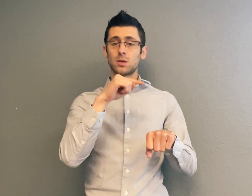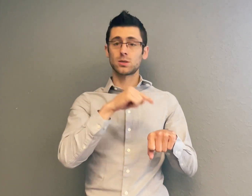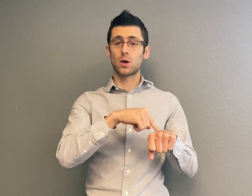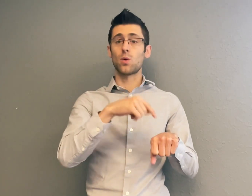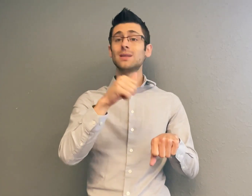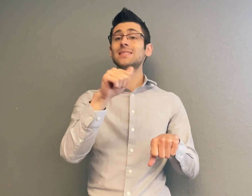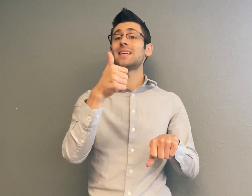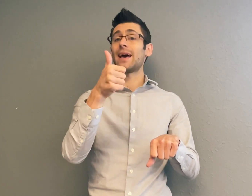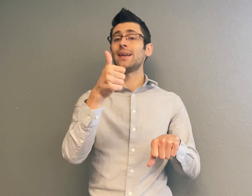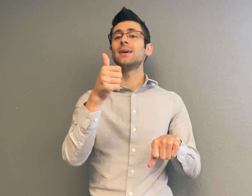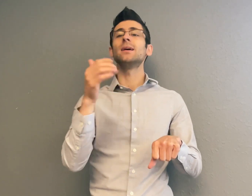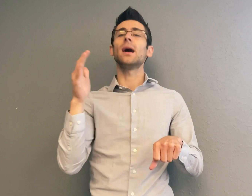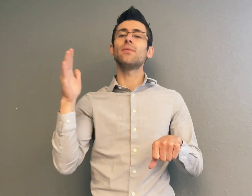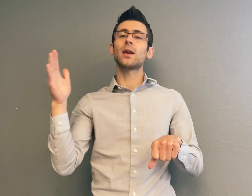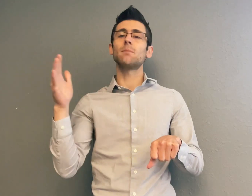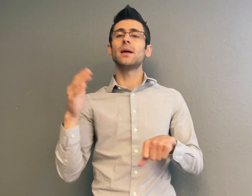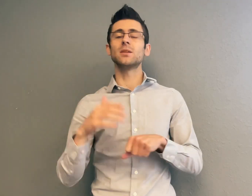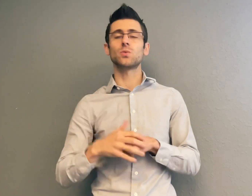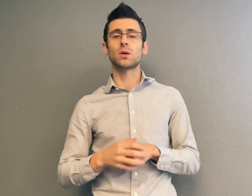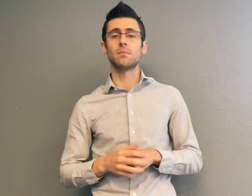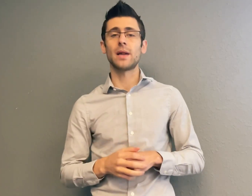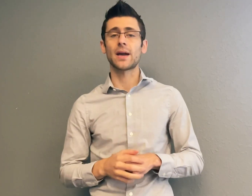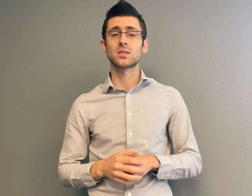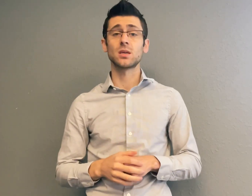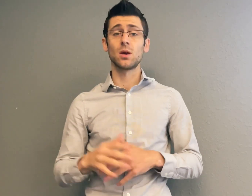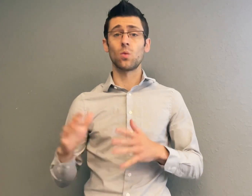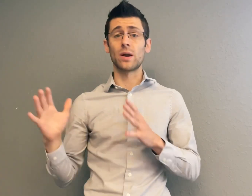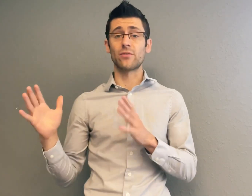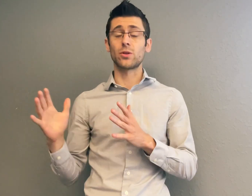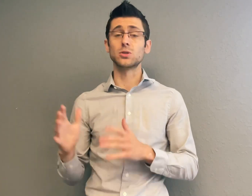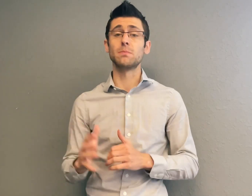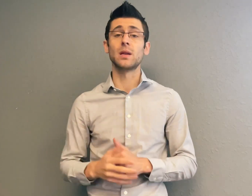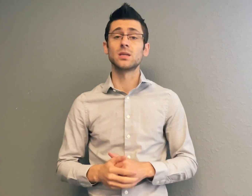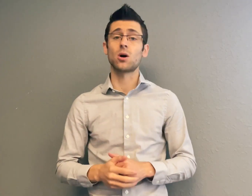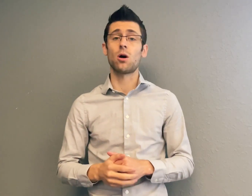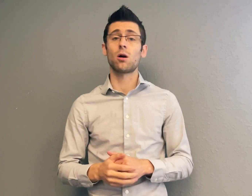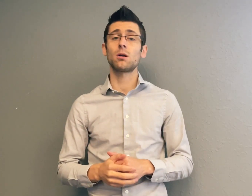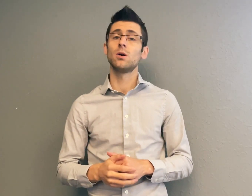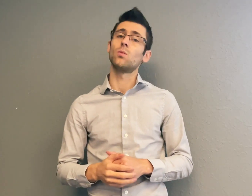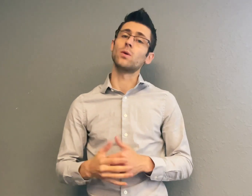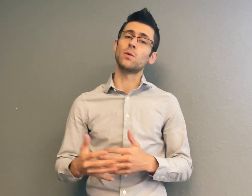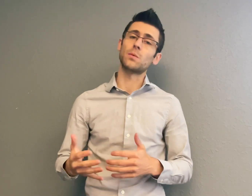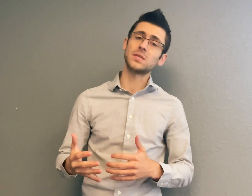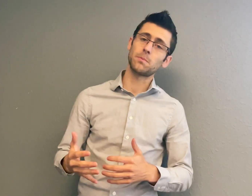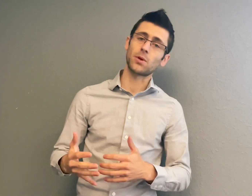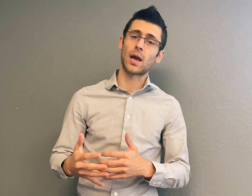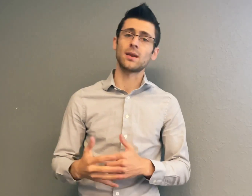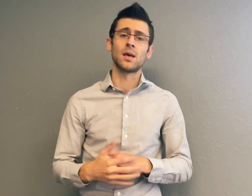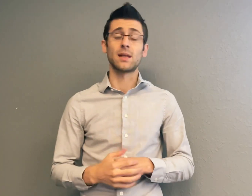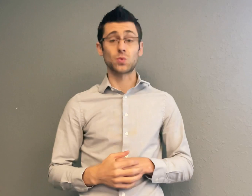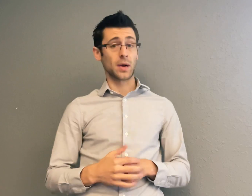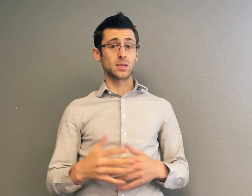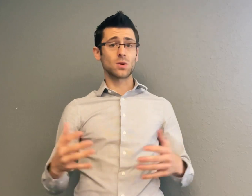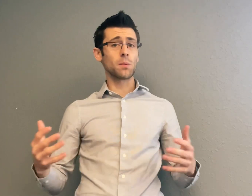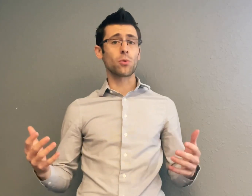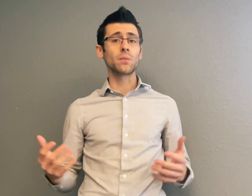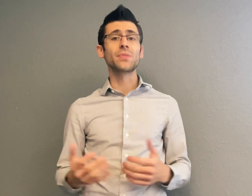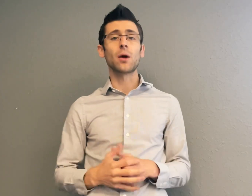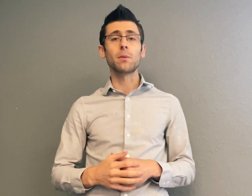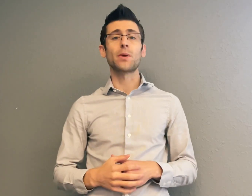So 10, and then our minutes will come next. Whatever those minutes are, we will reciprocate. That's why it's so important that we practice